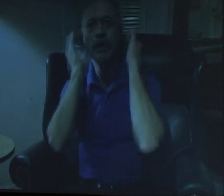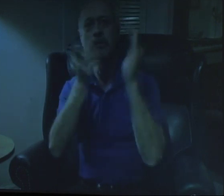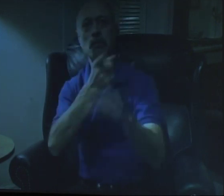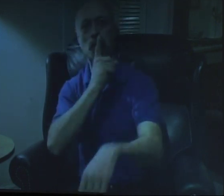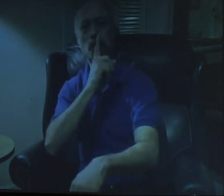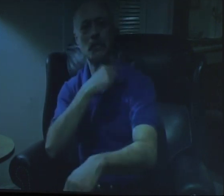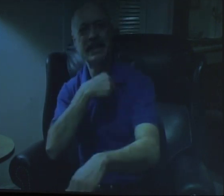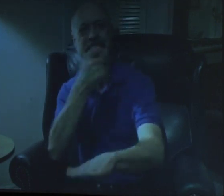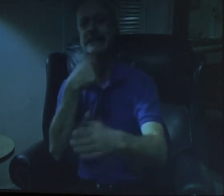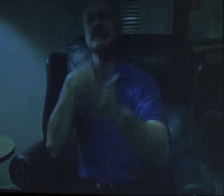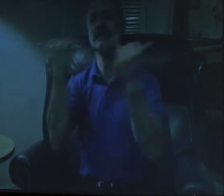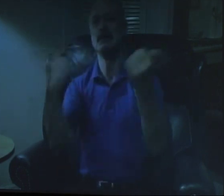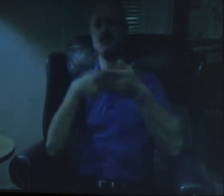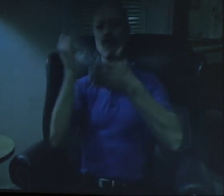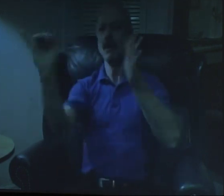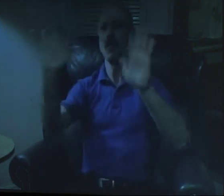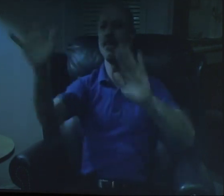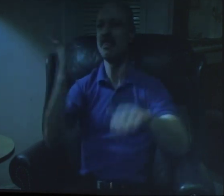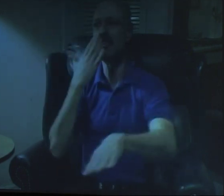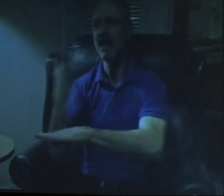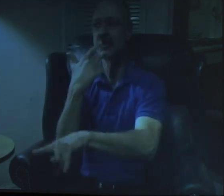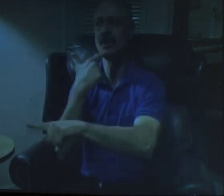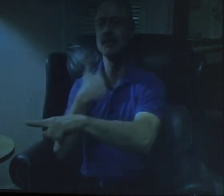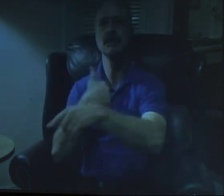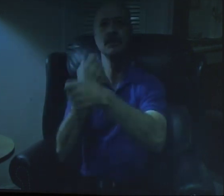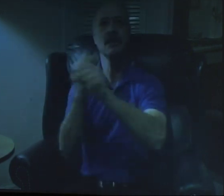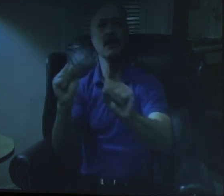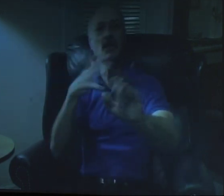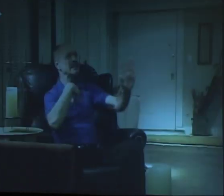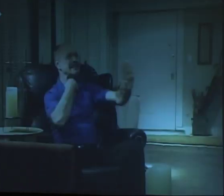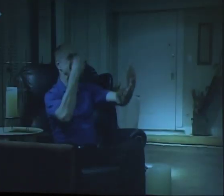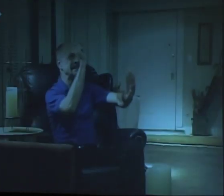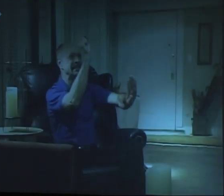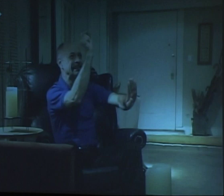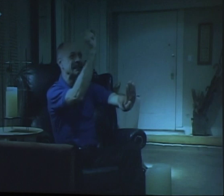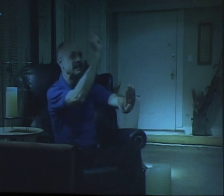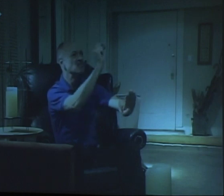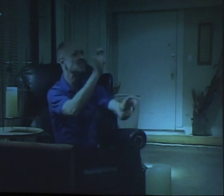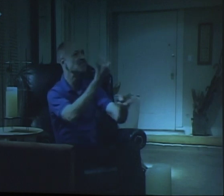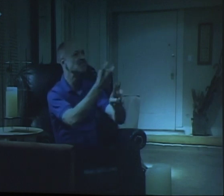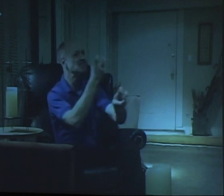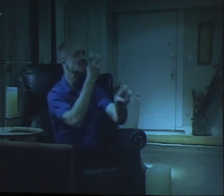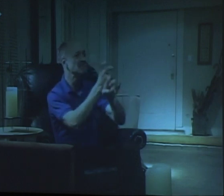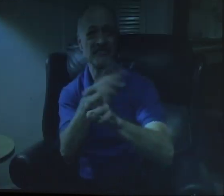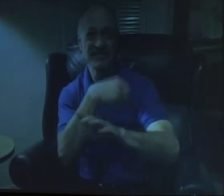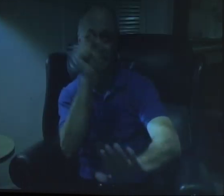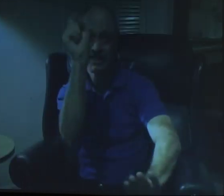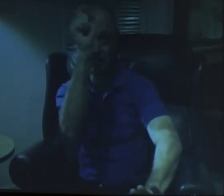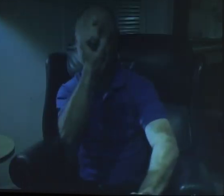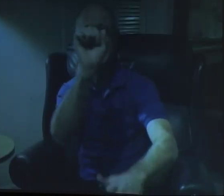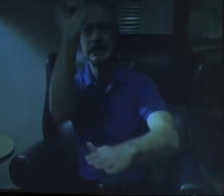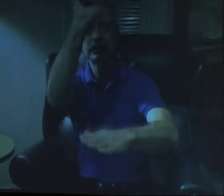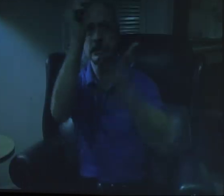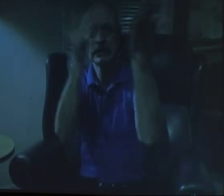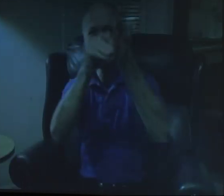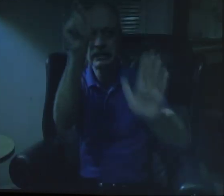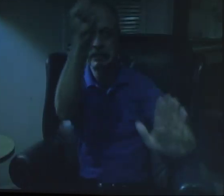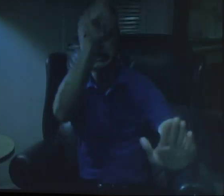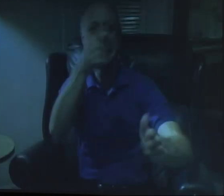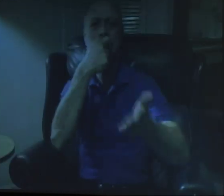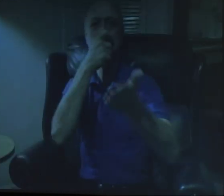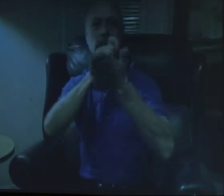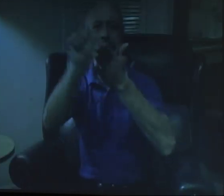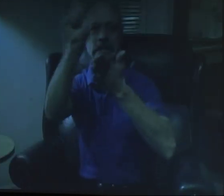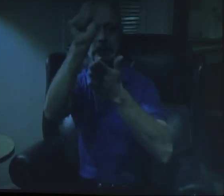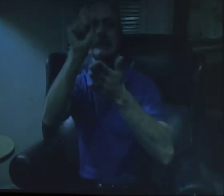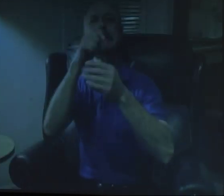any ears. He was just a head without any ears." And I thanked my friend who was hearing. I mean, he saved the day, and I went to draw